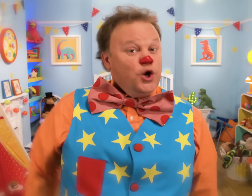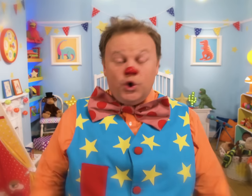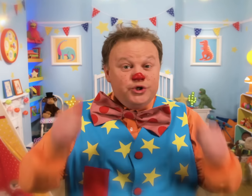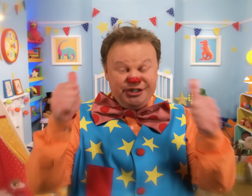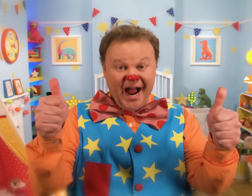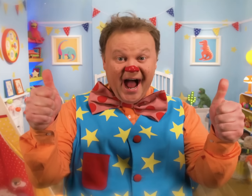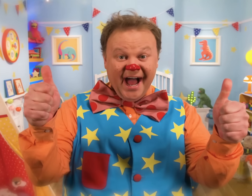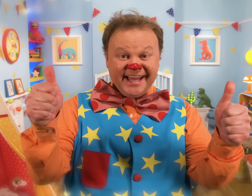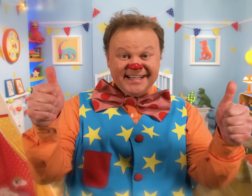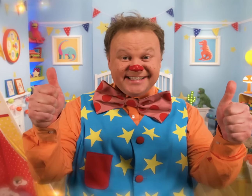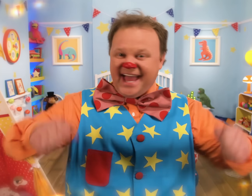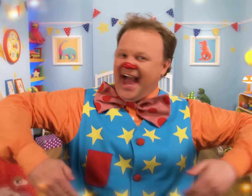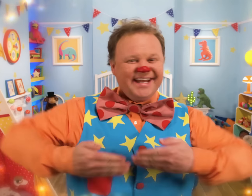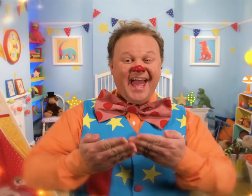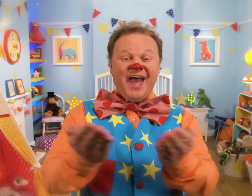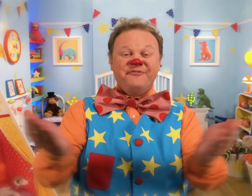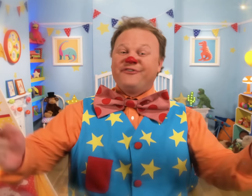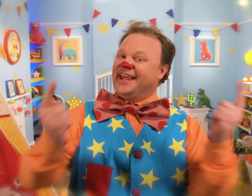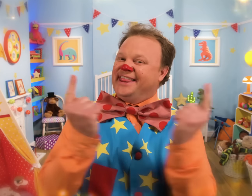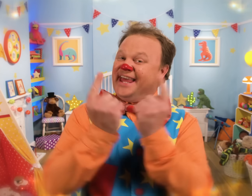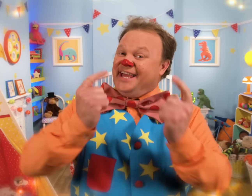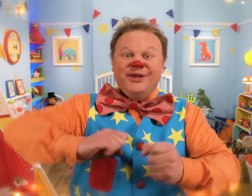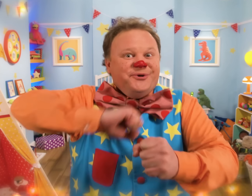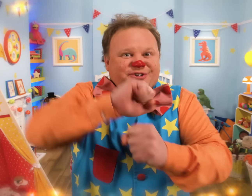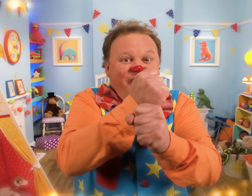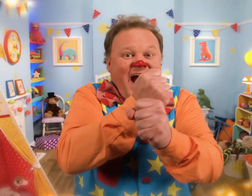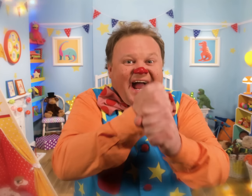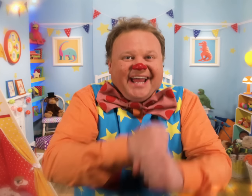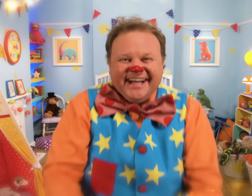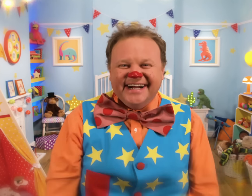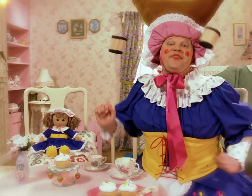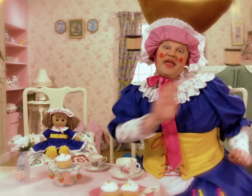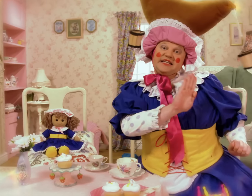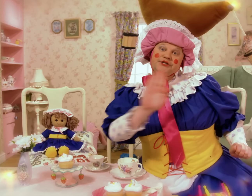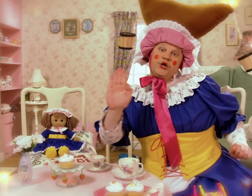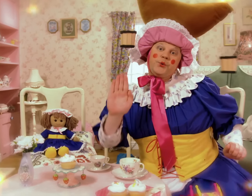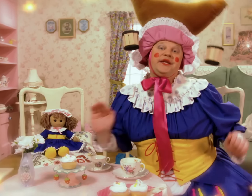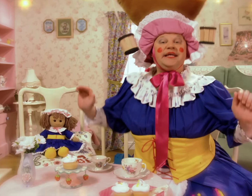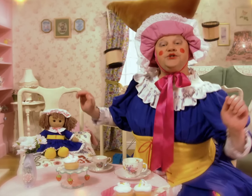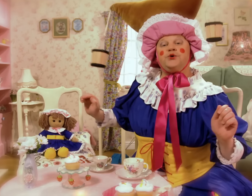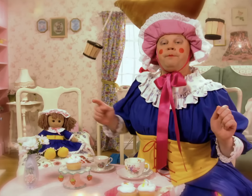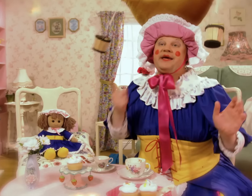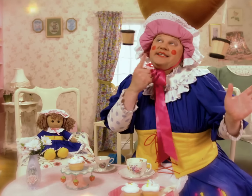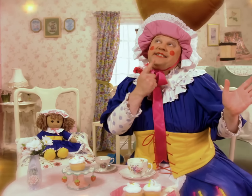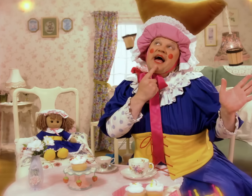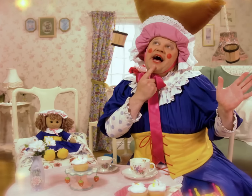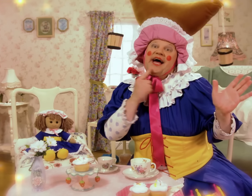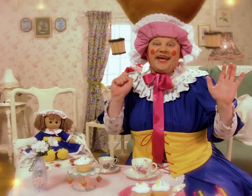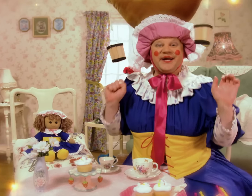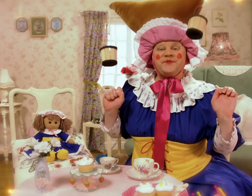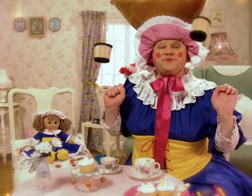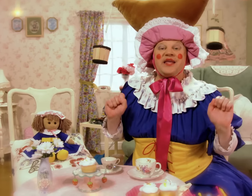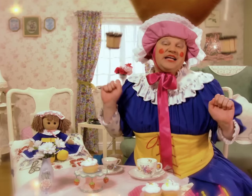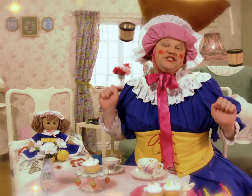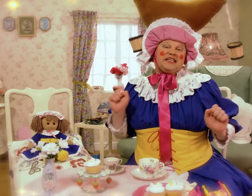Who shines at everything you try. There's no need to be shy. Just